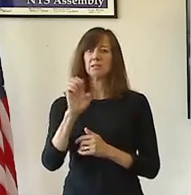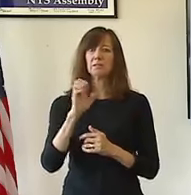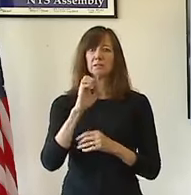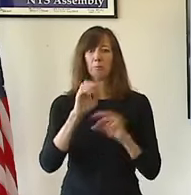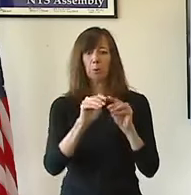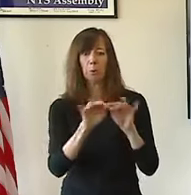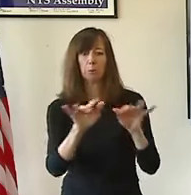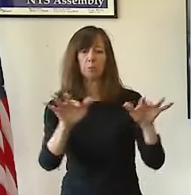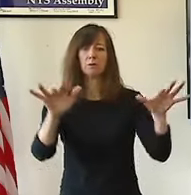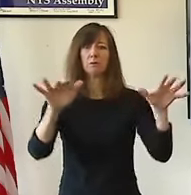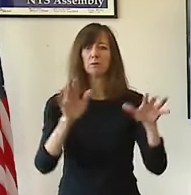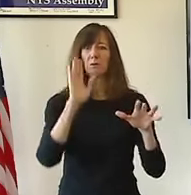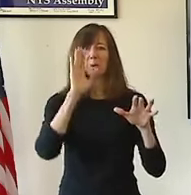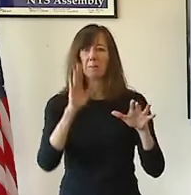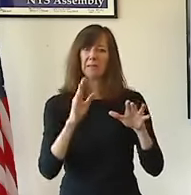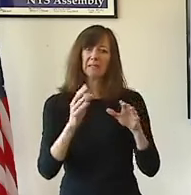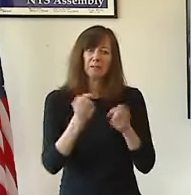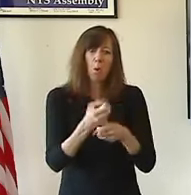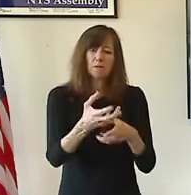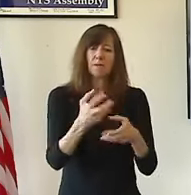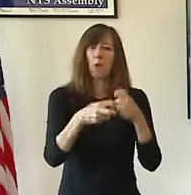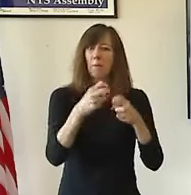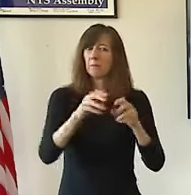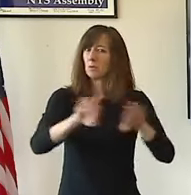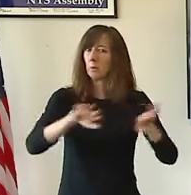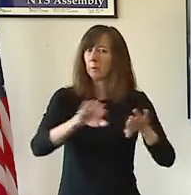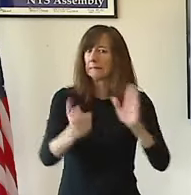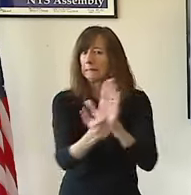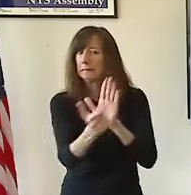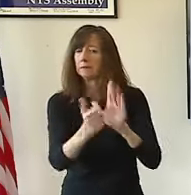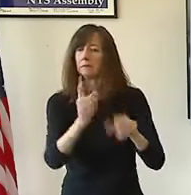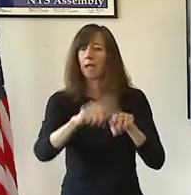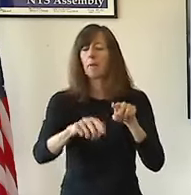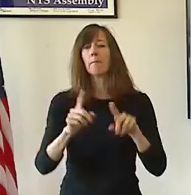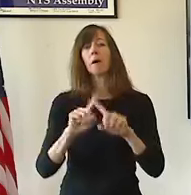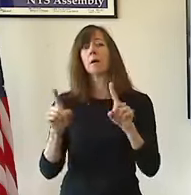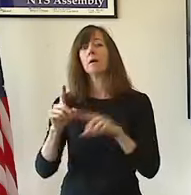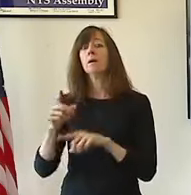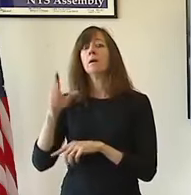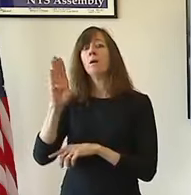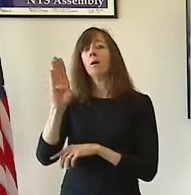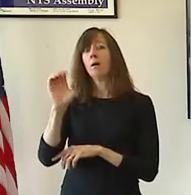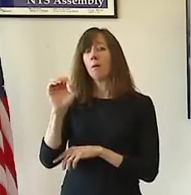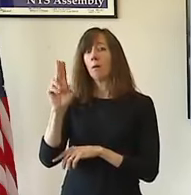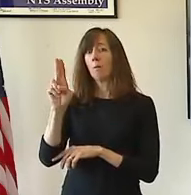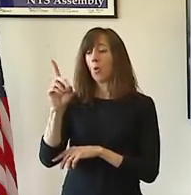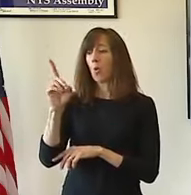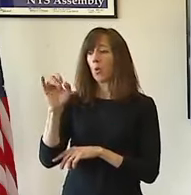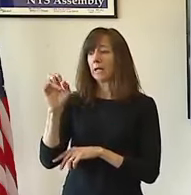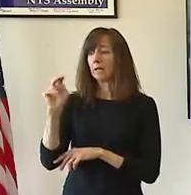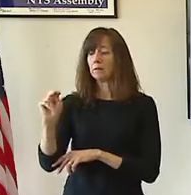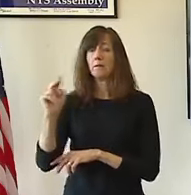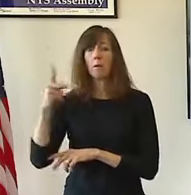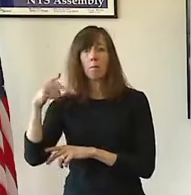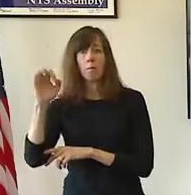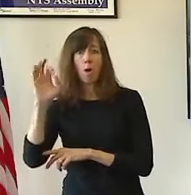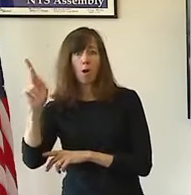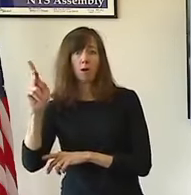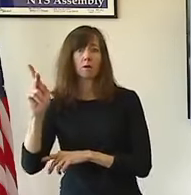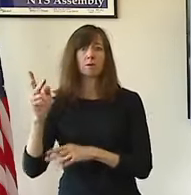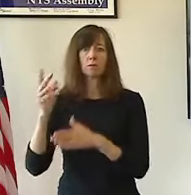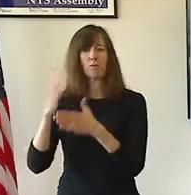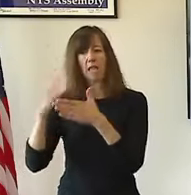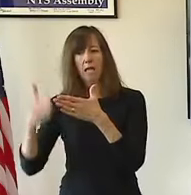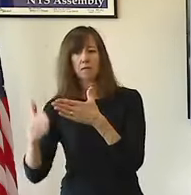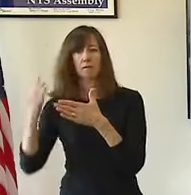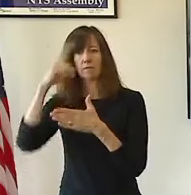also the water pad, the water feature at Bowden Park, we expect to open at the end of the month. maybe sooner, but at the end of the month, I will ask you to